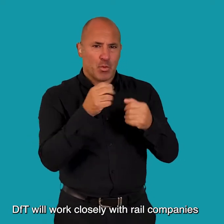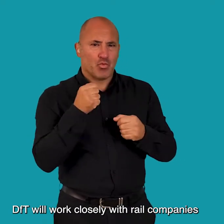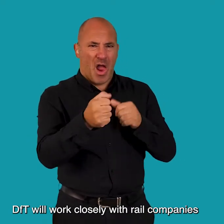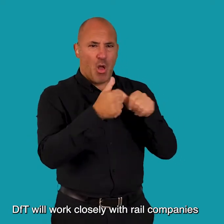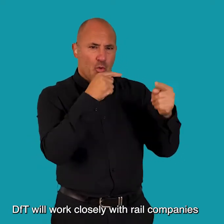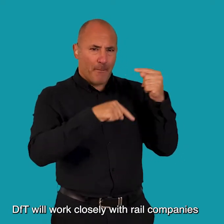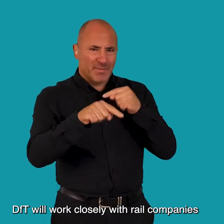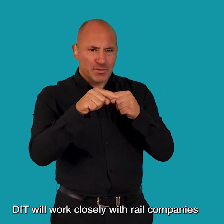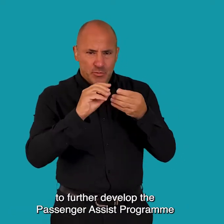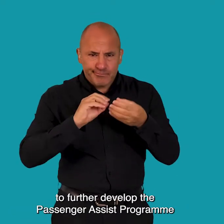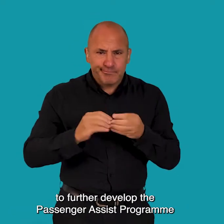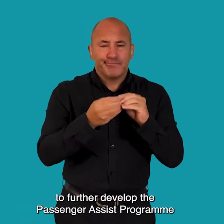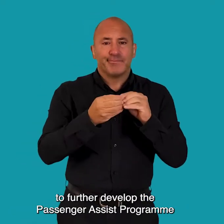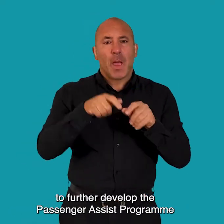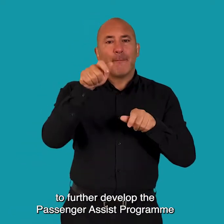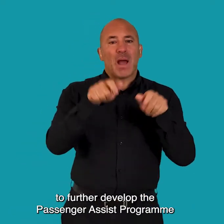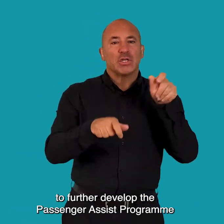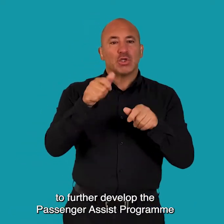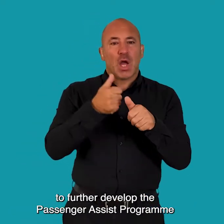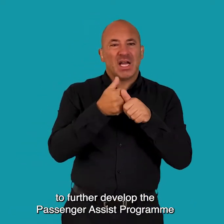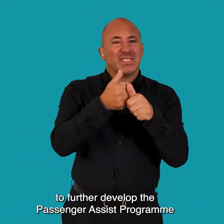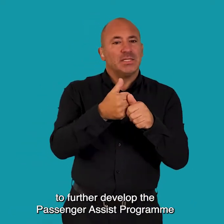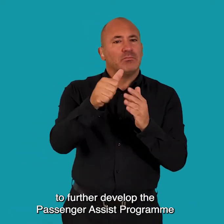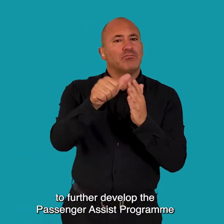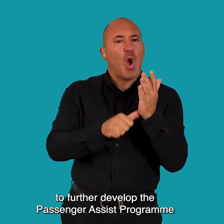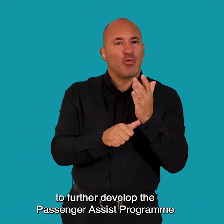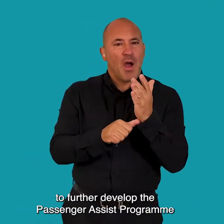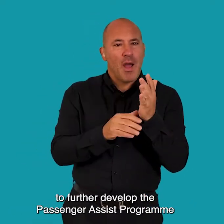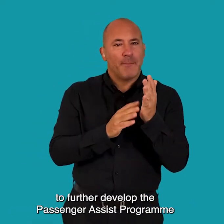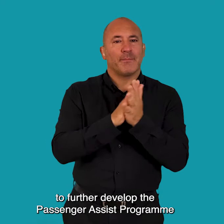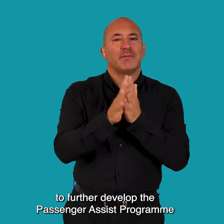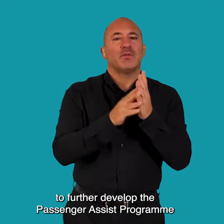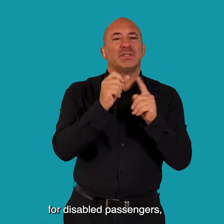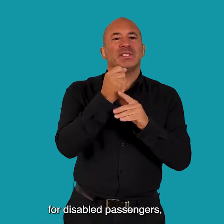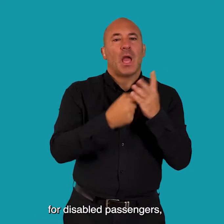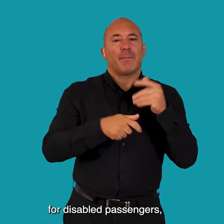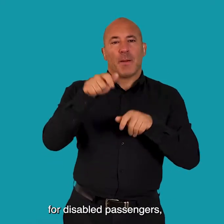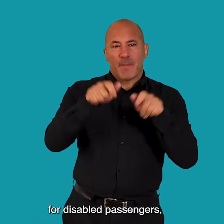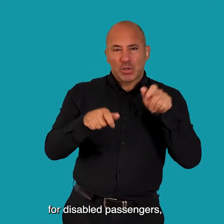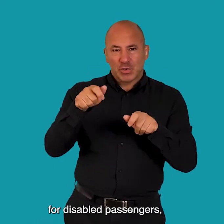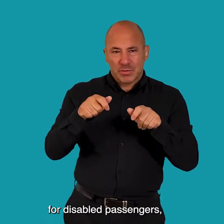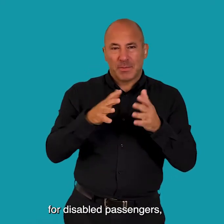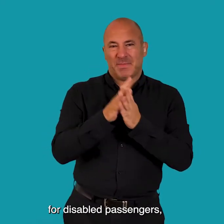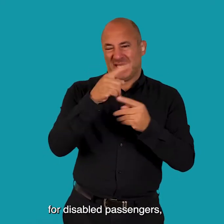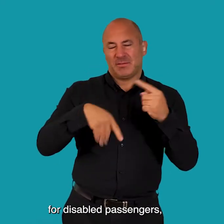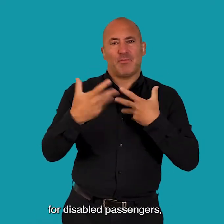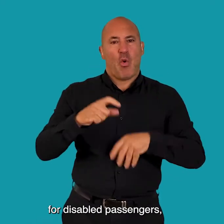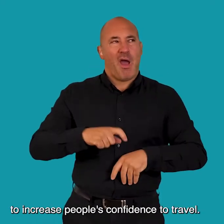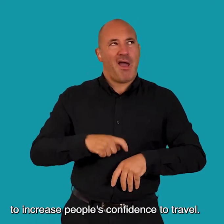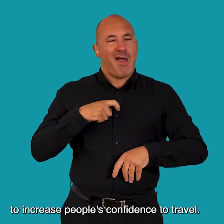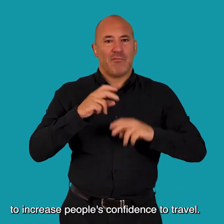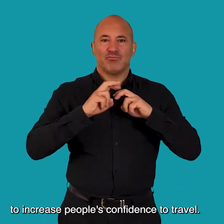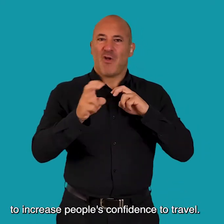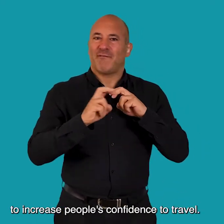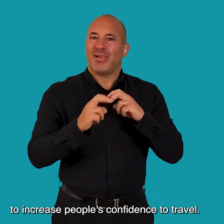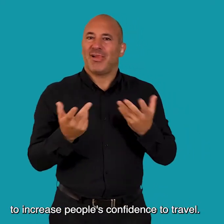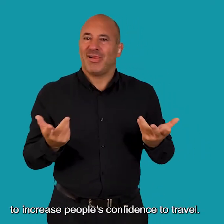rail companies to further develop the Passenger Assist Programme for disabled passengers to increase people's confidence